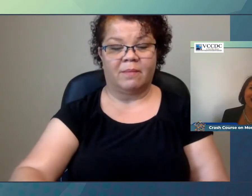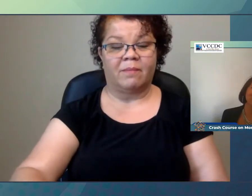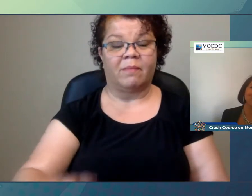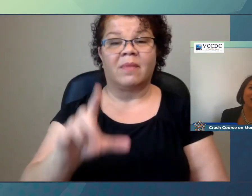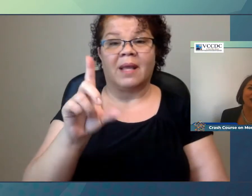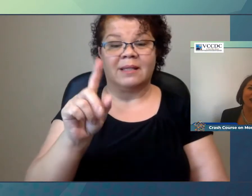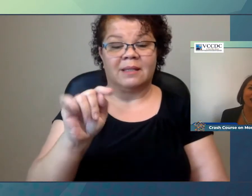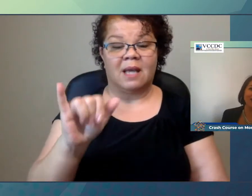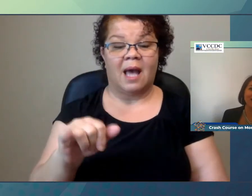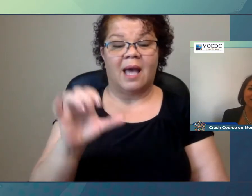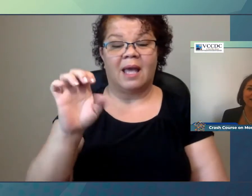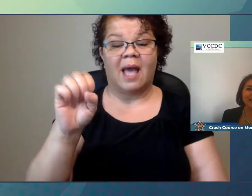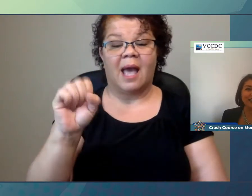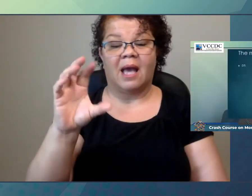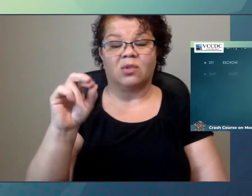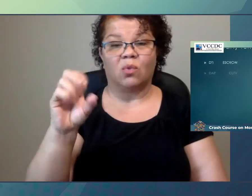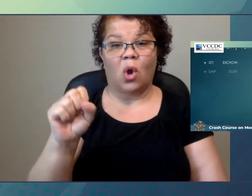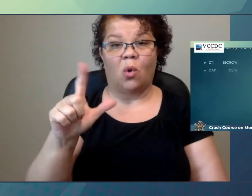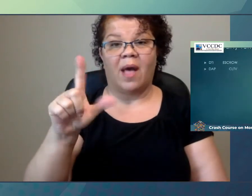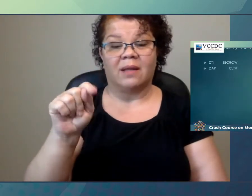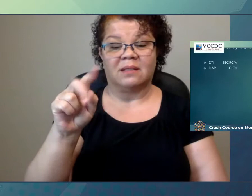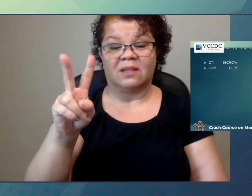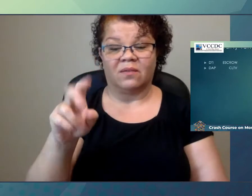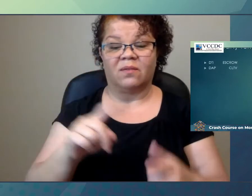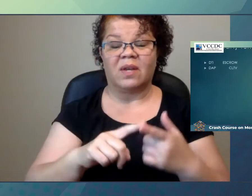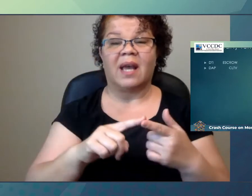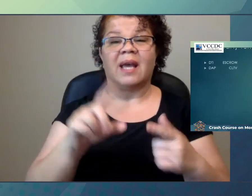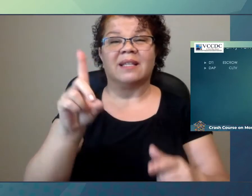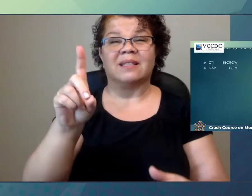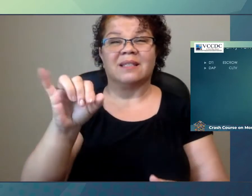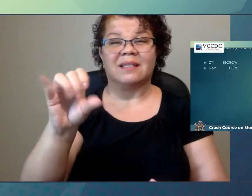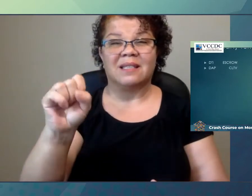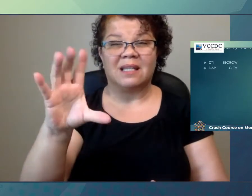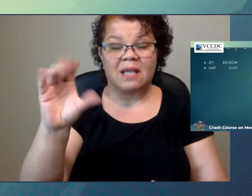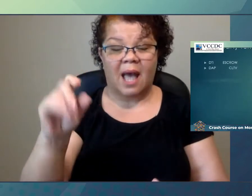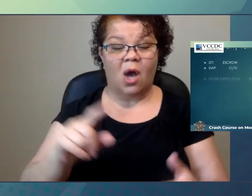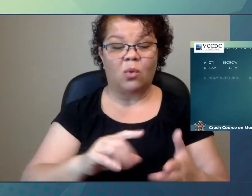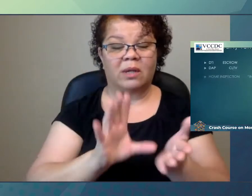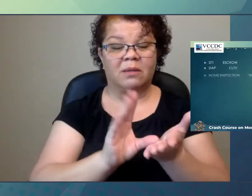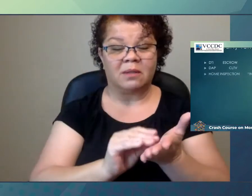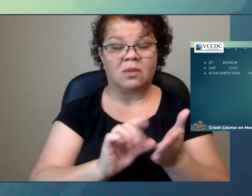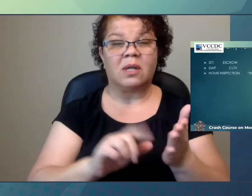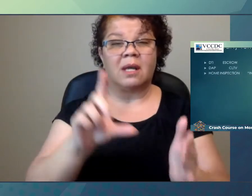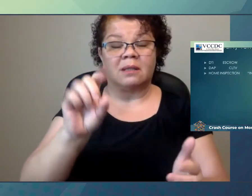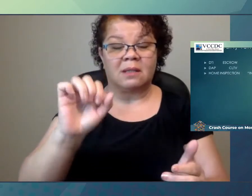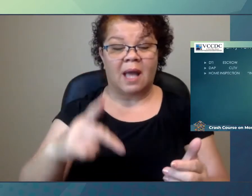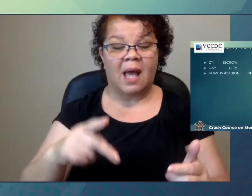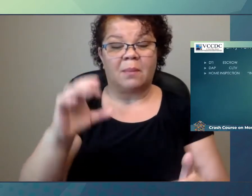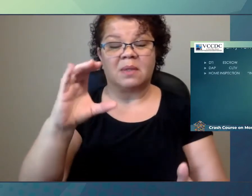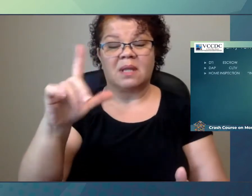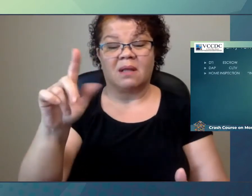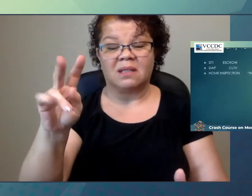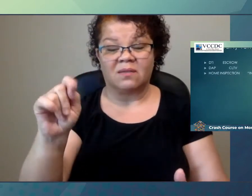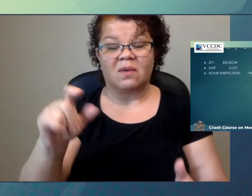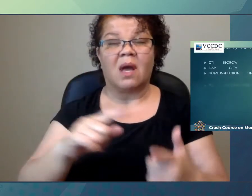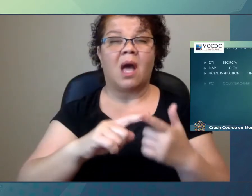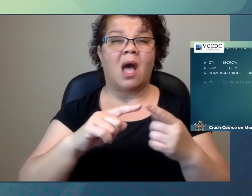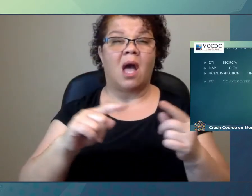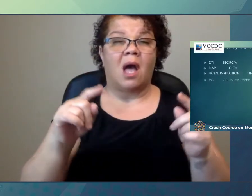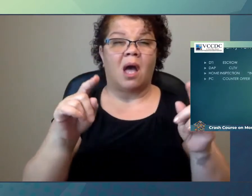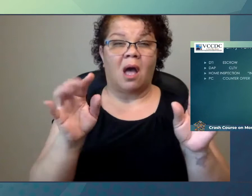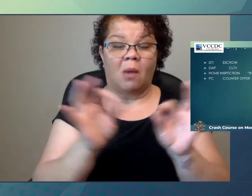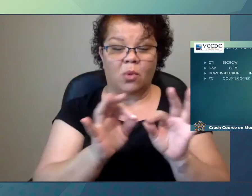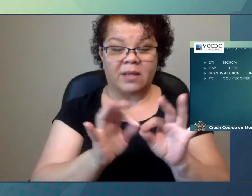DTI, escrow, LTV, discount fee, DAP, CLTV, appraisal, home